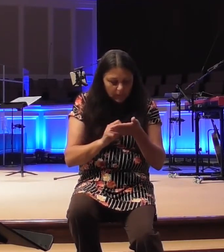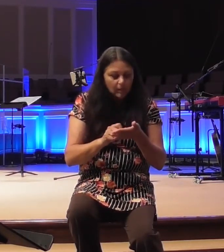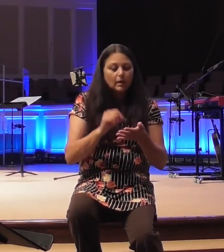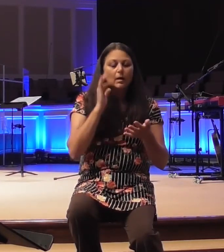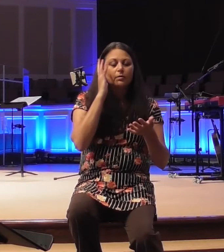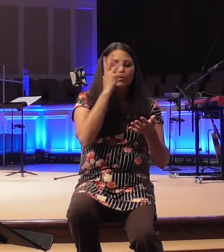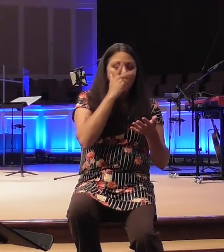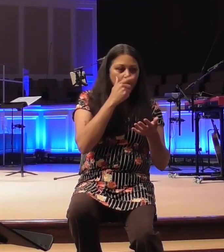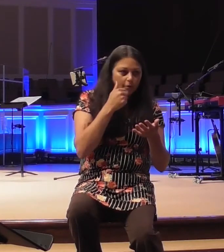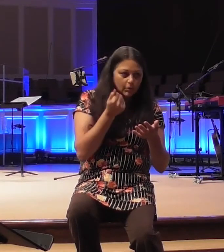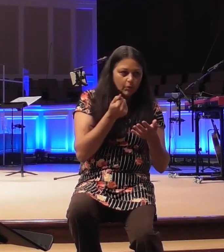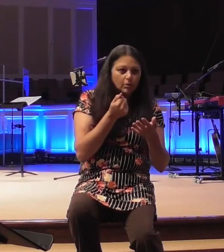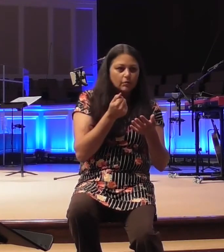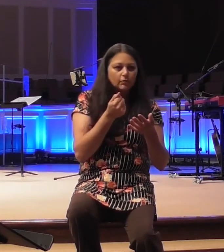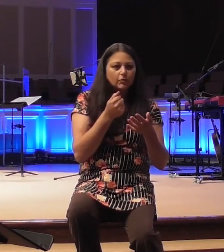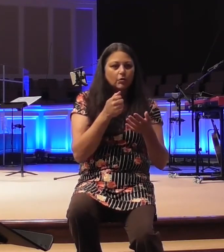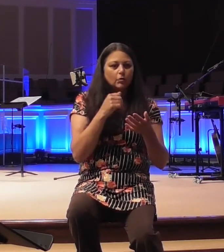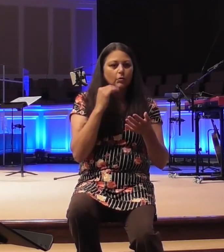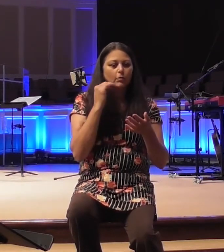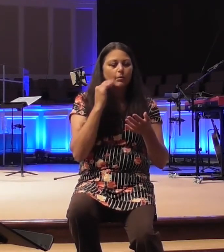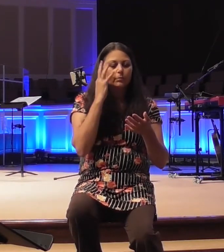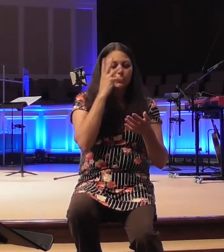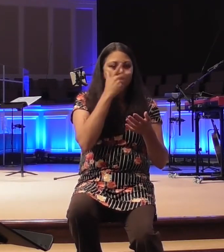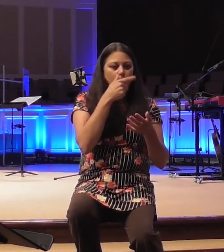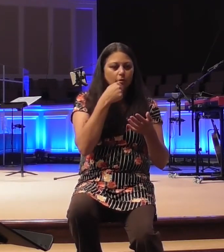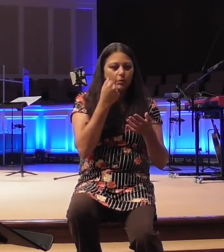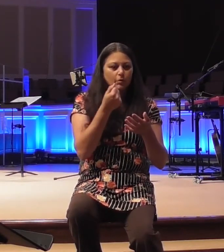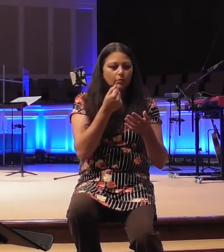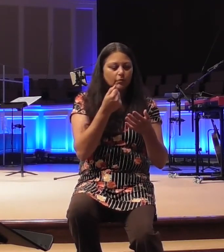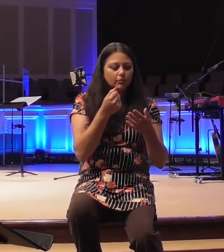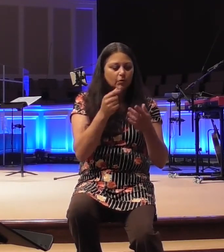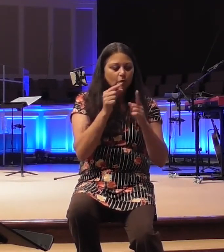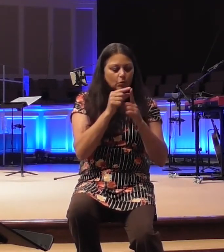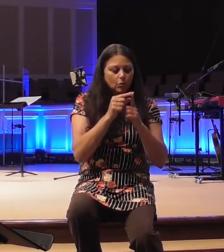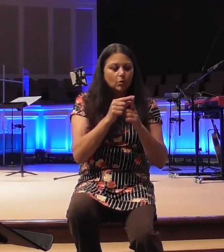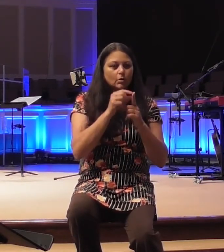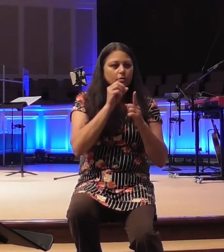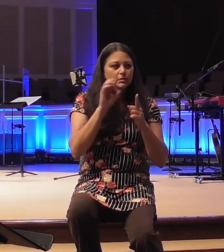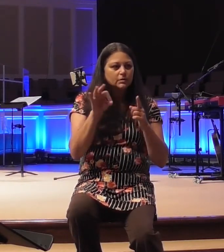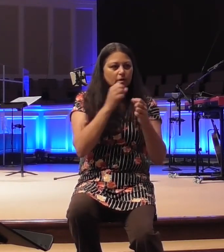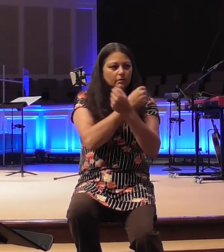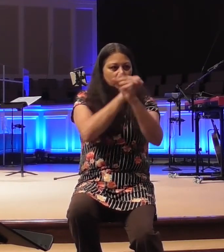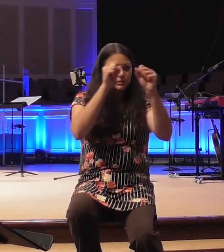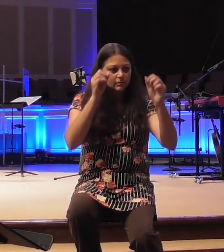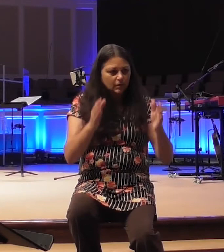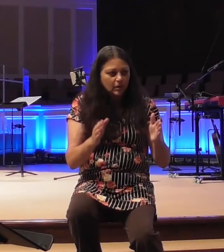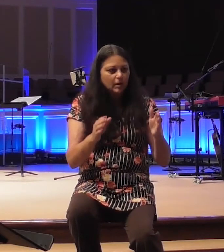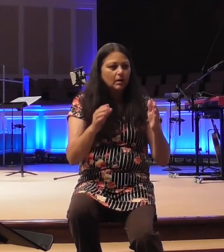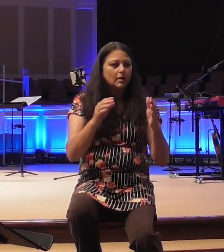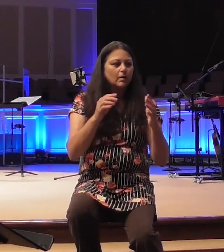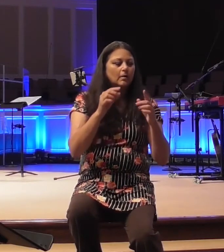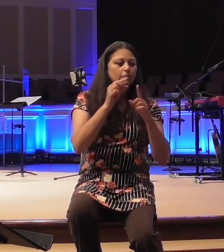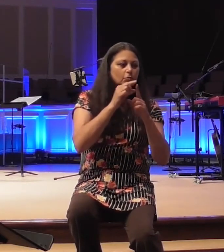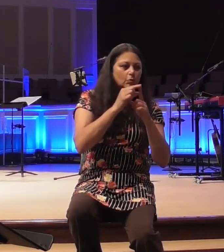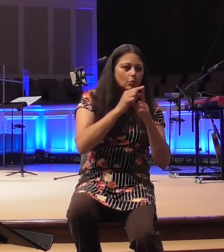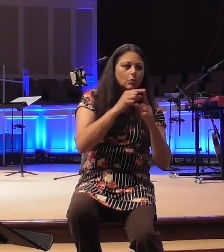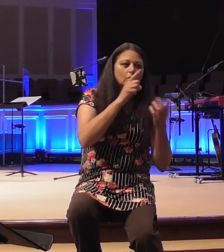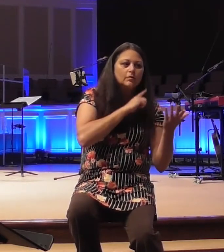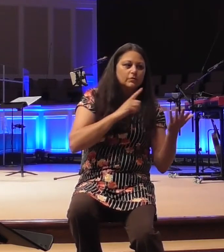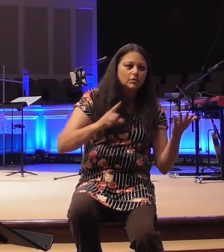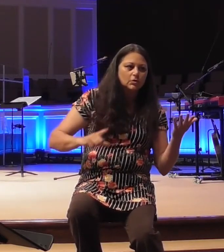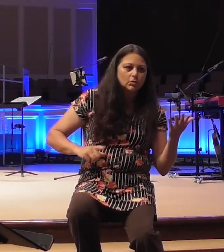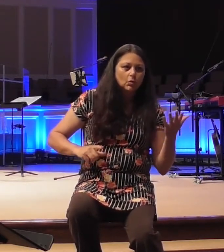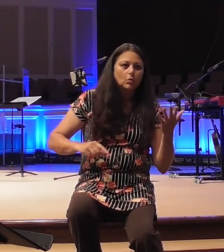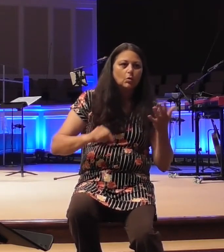beautiful golden thread of redemption at the word of the Lord, woven and braided together